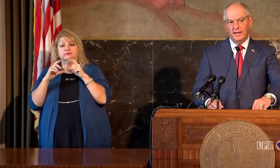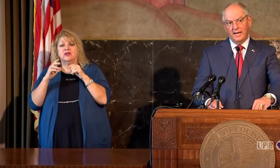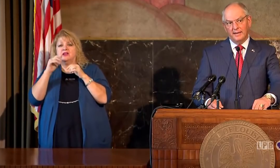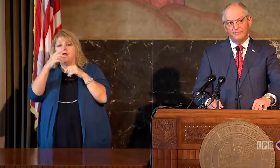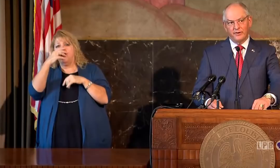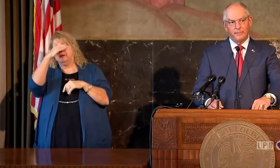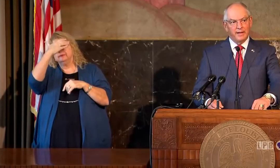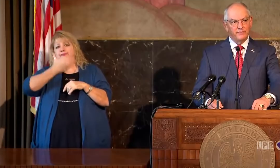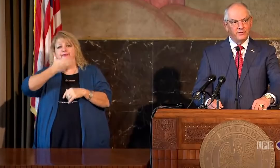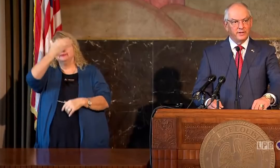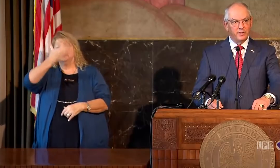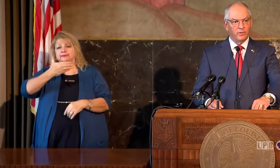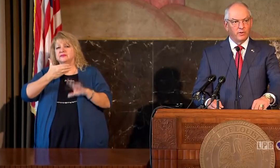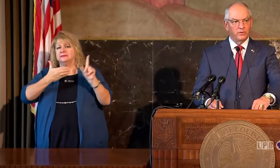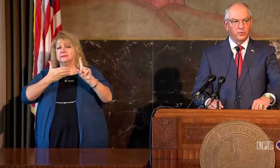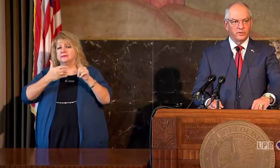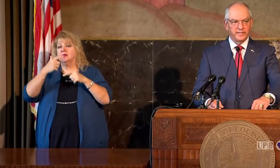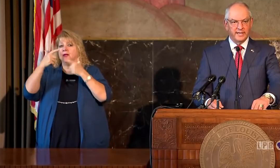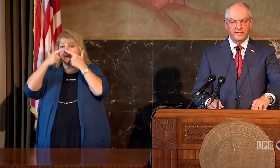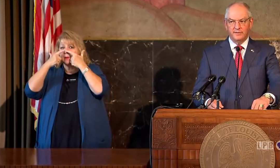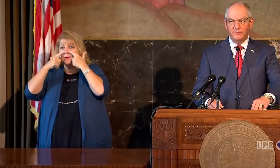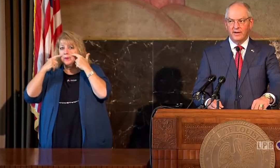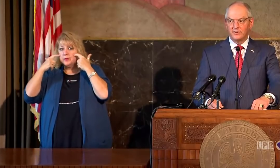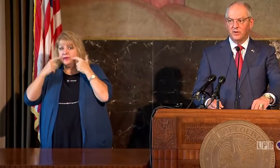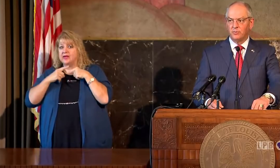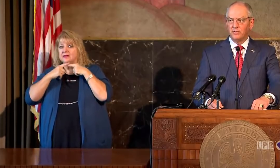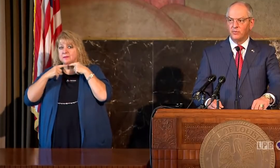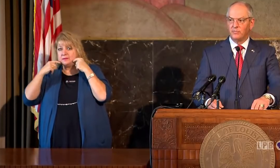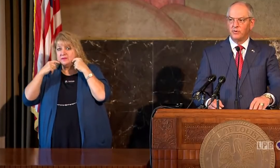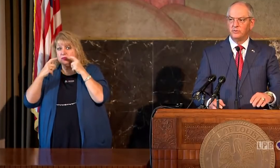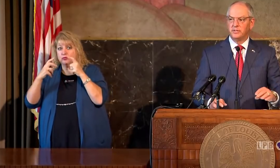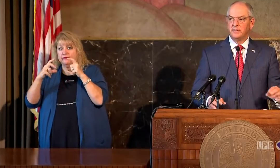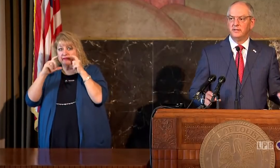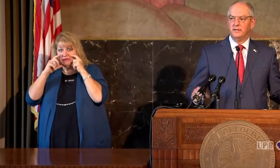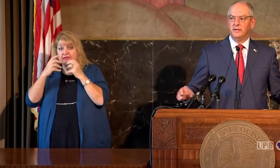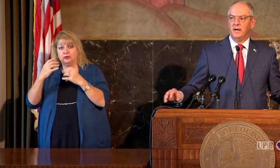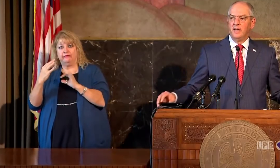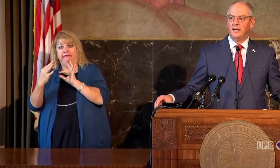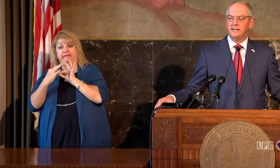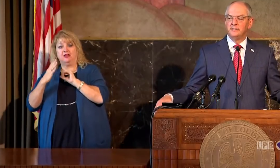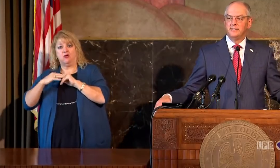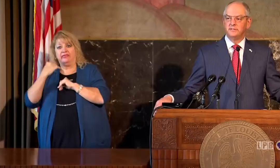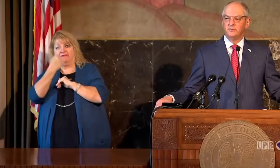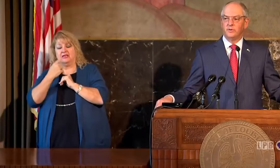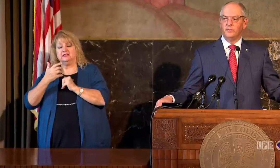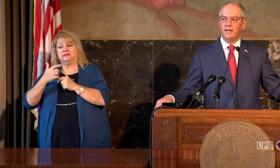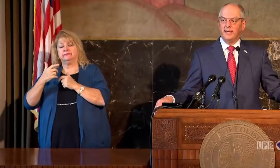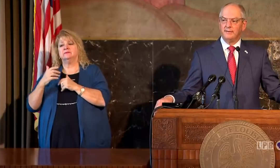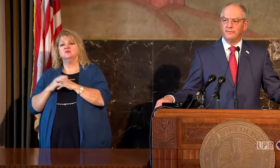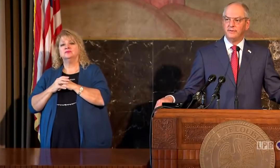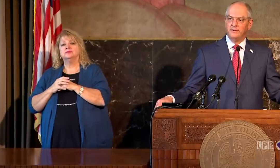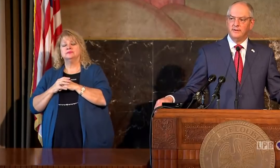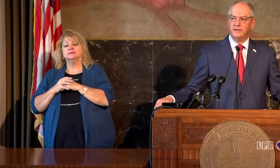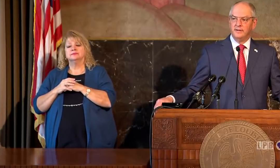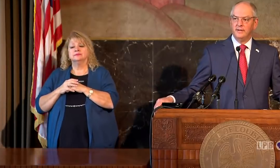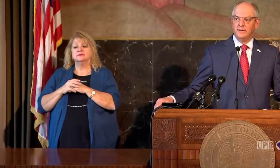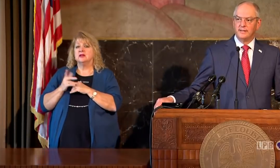And I am very mindful that here we are towards the end of October. We're approaching holiday season where we